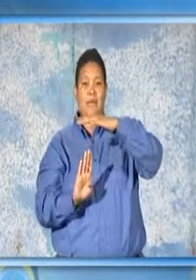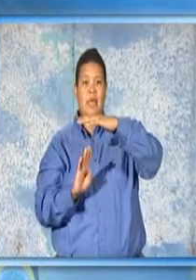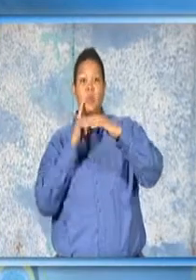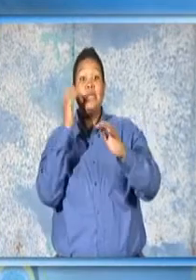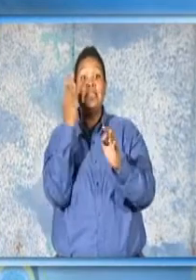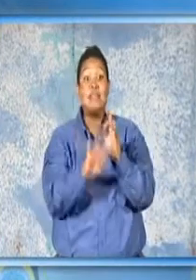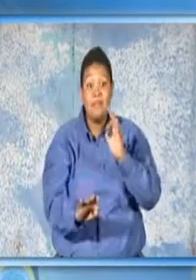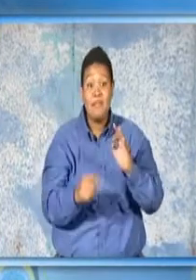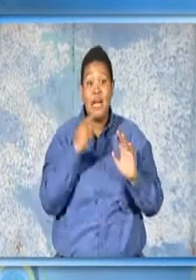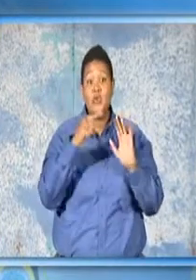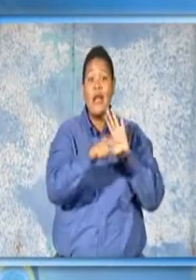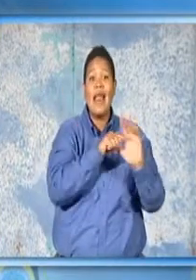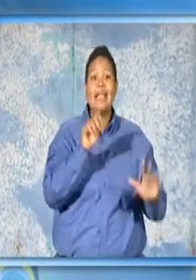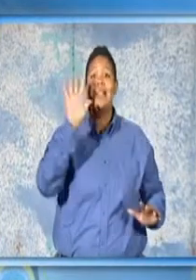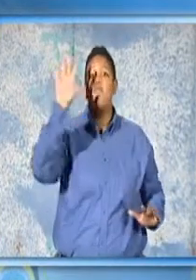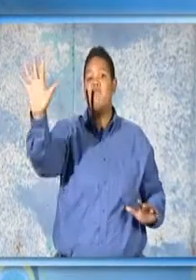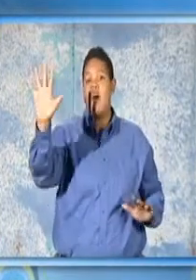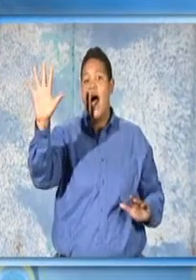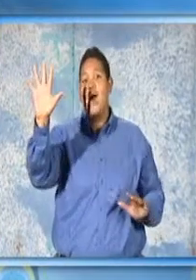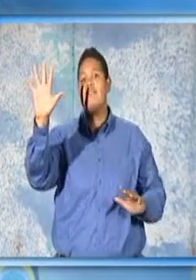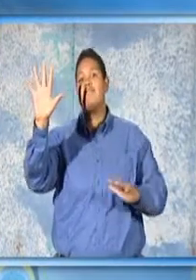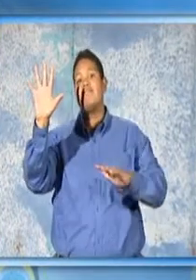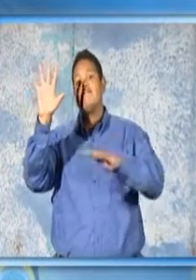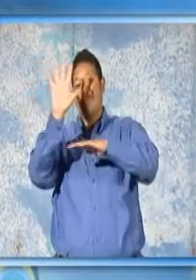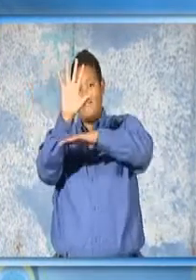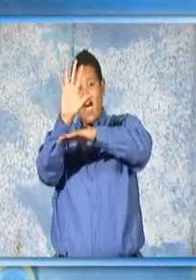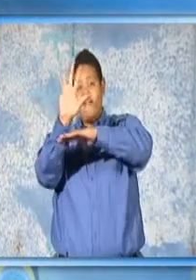to negative 5 over 21b.